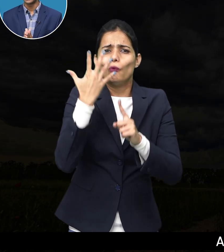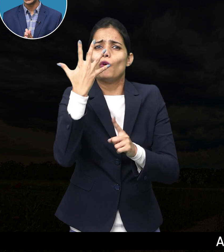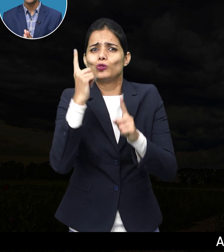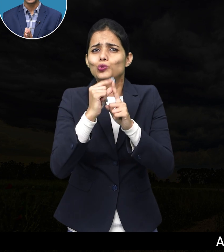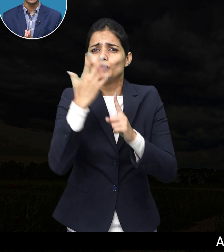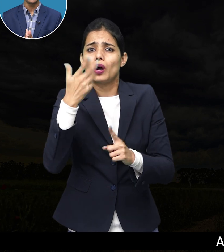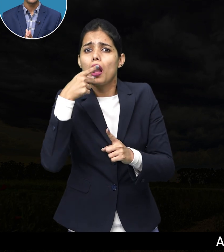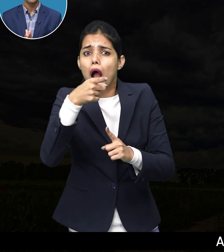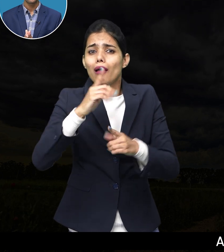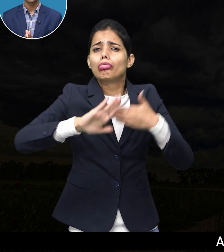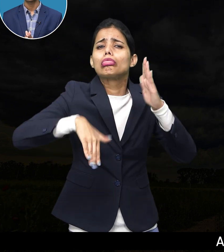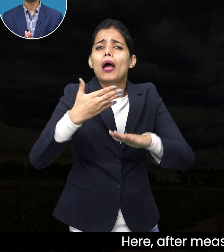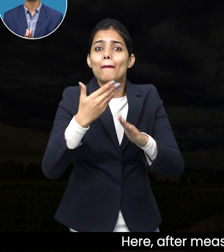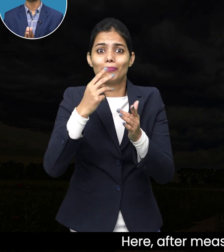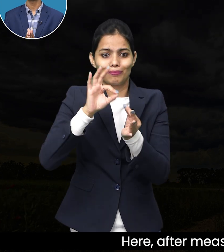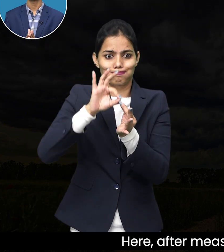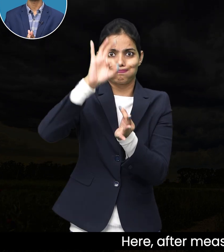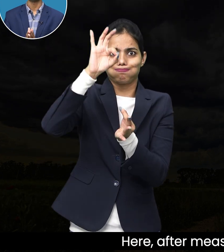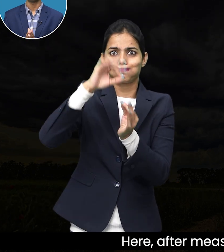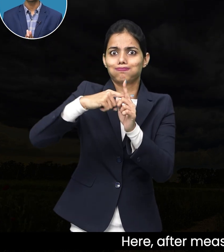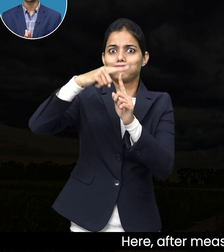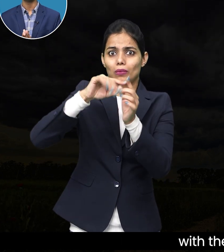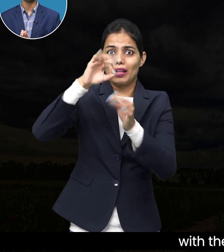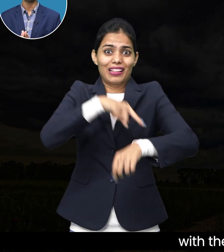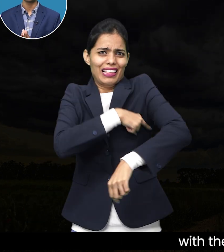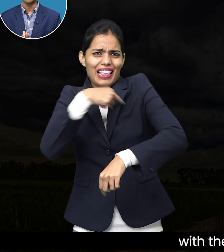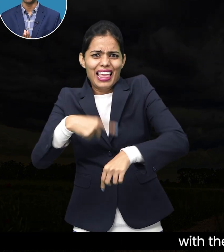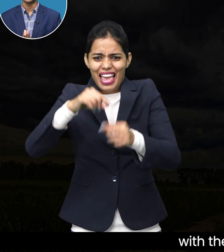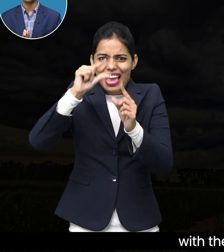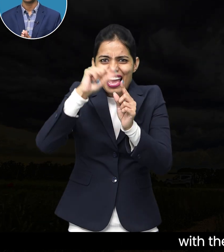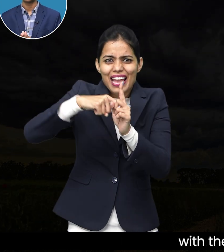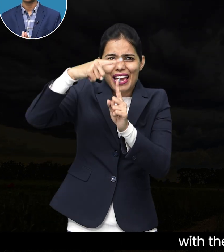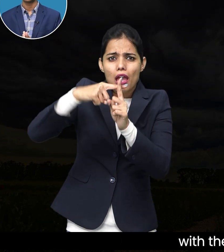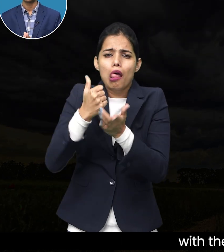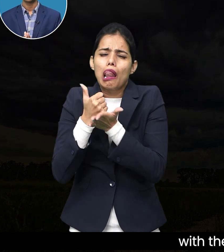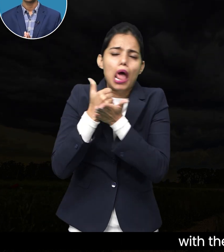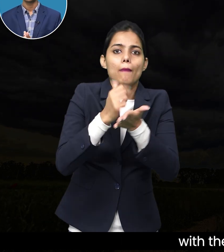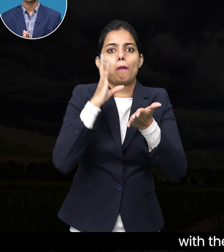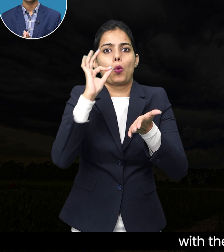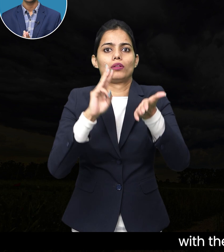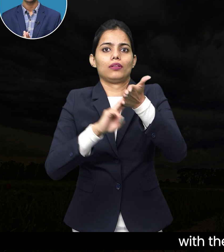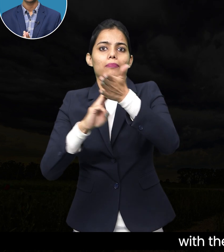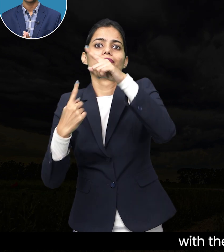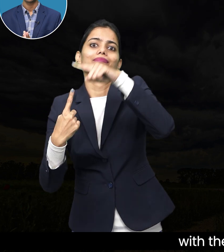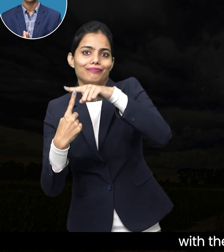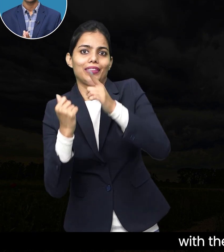Activity 5 here, after measuring the temperature with the help of MMT.